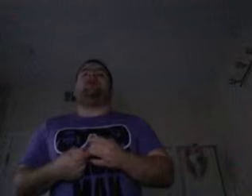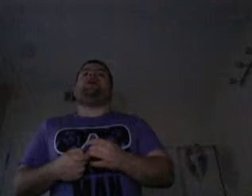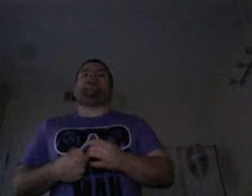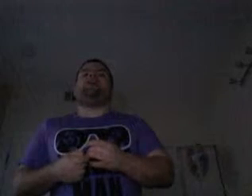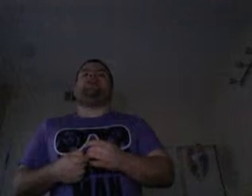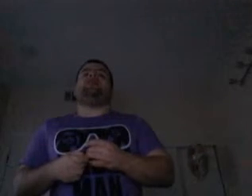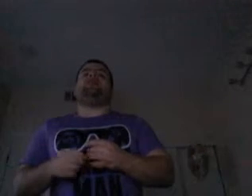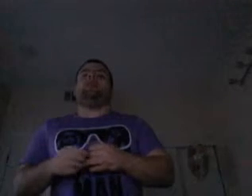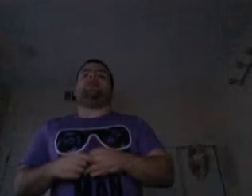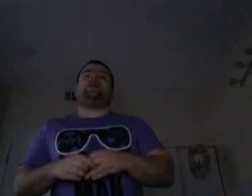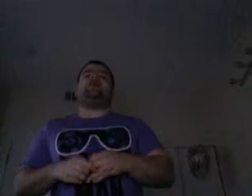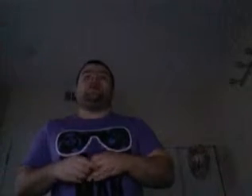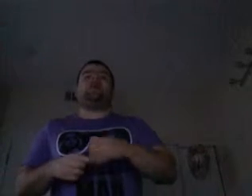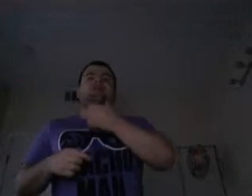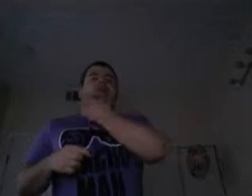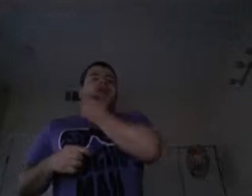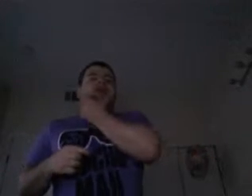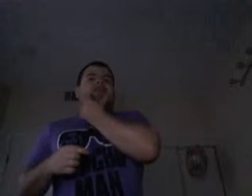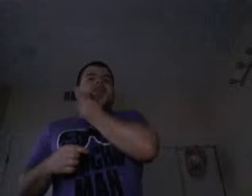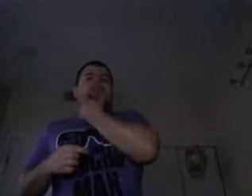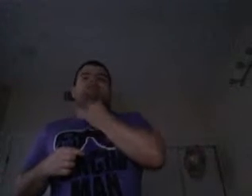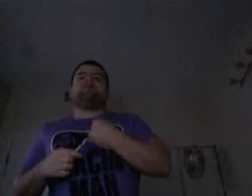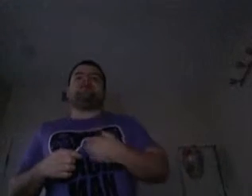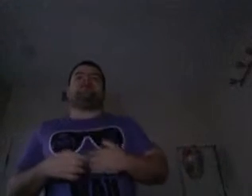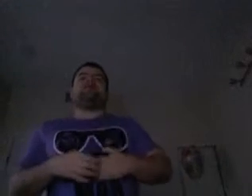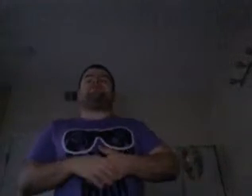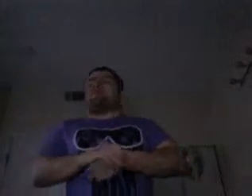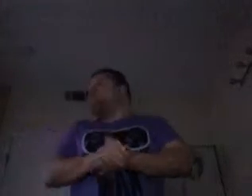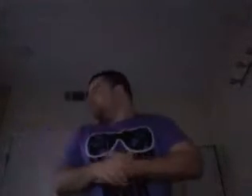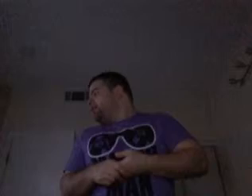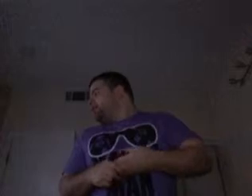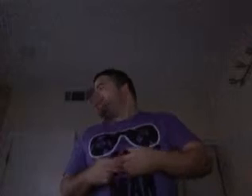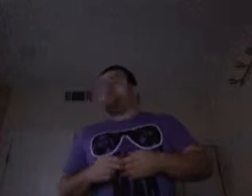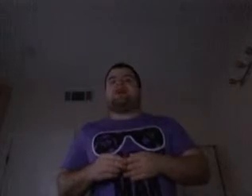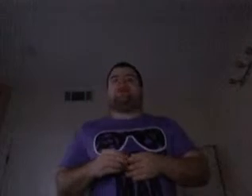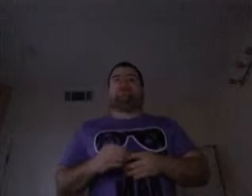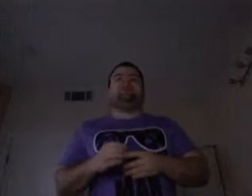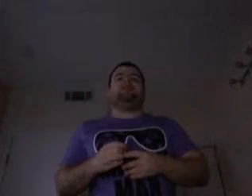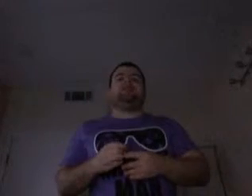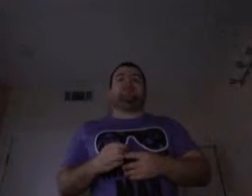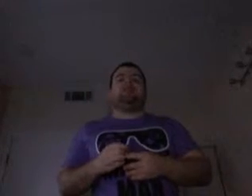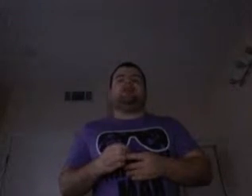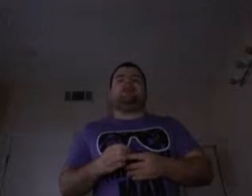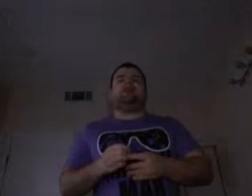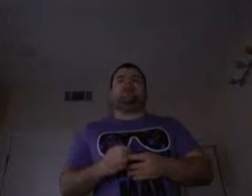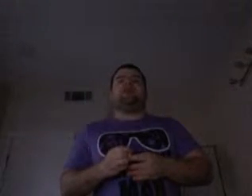I see things as wrong. I hear voices in my head. They count to me. They